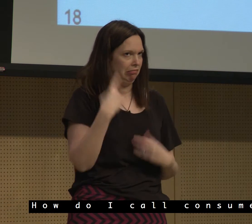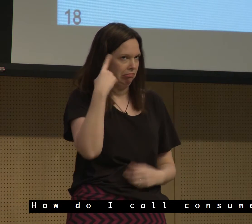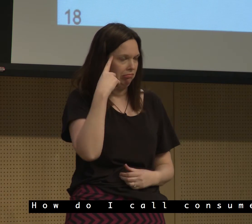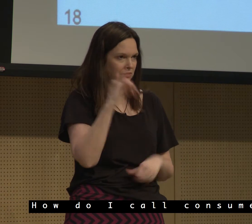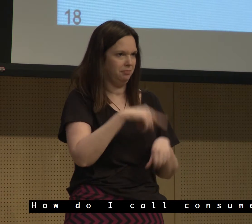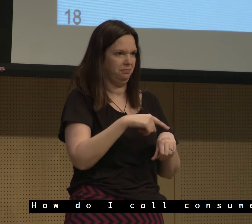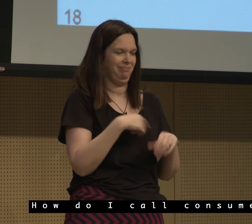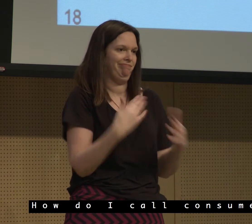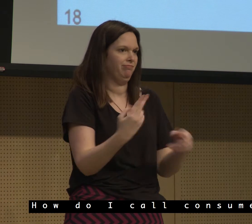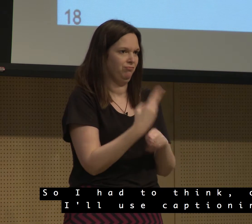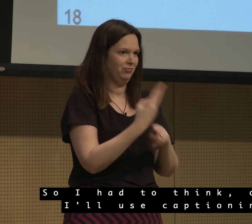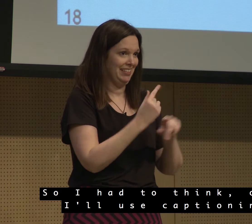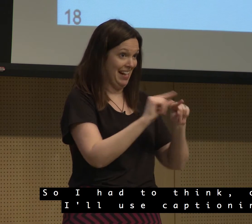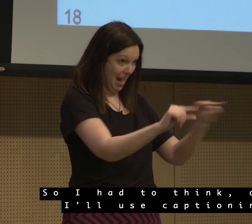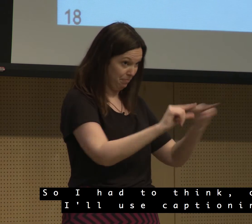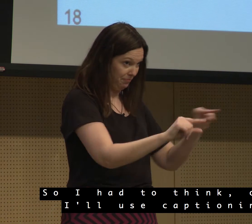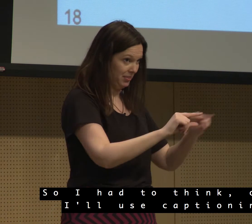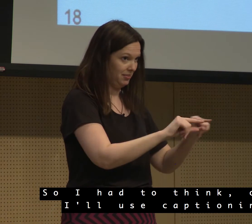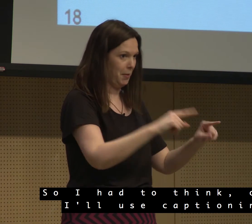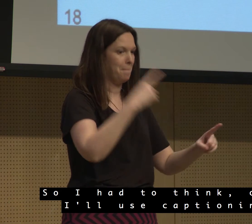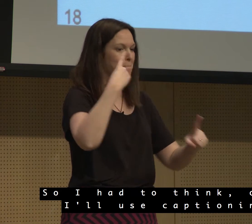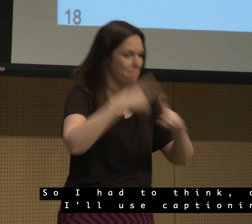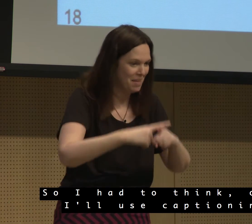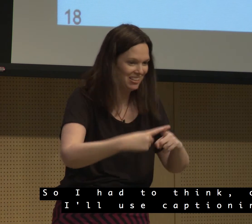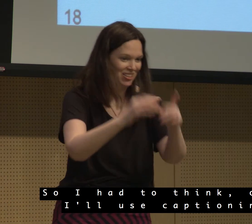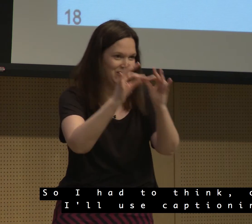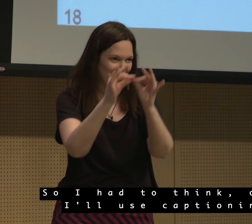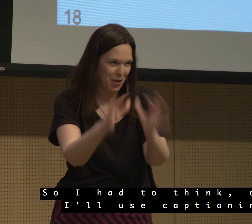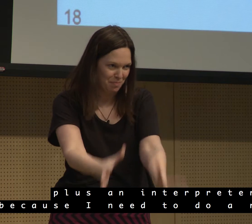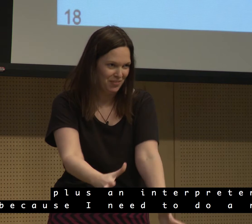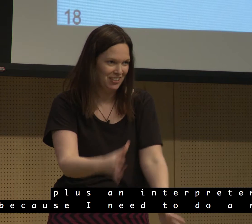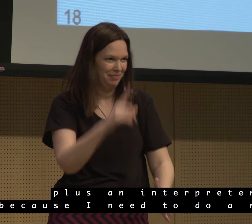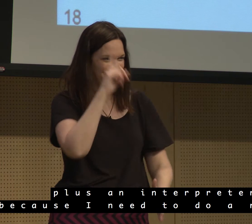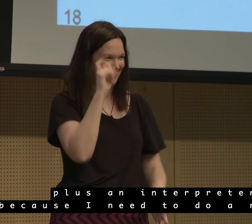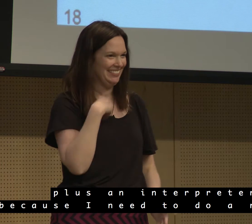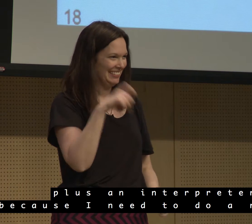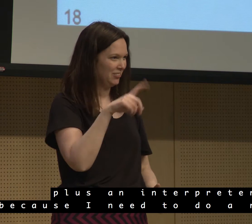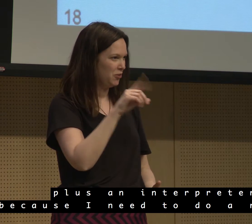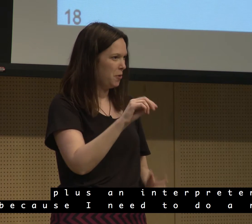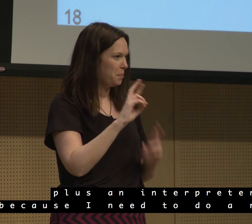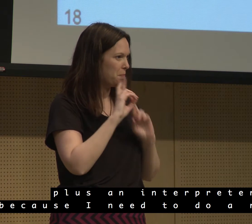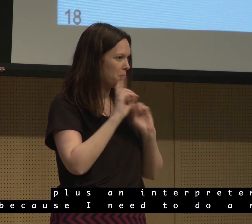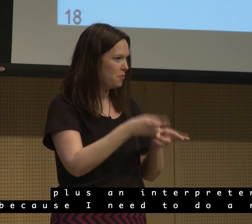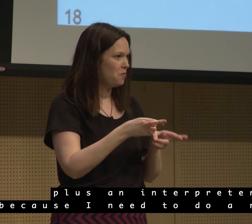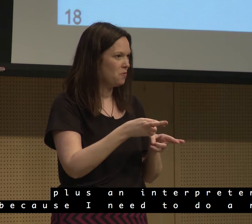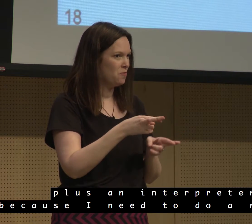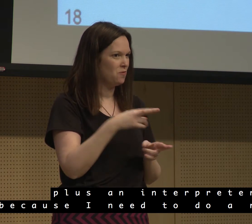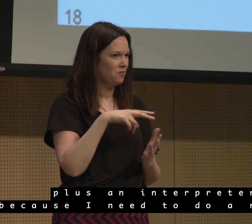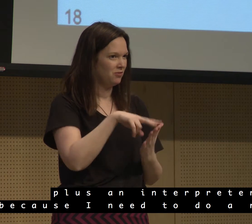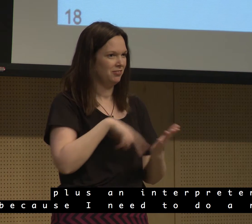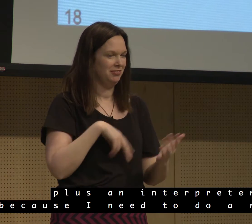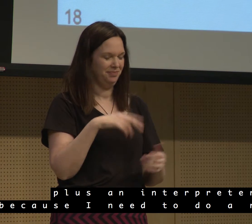call consumers? So I had to think, okay, I'll use captioning plus an interpreter, because I need to do a